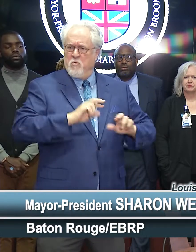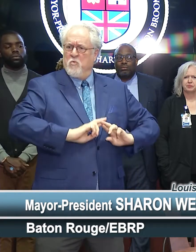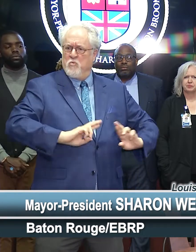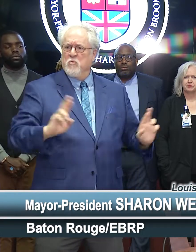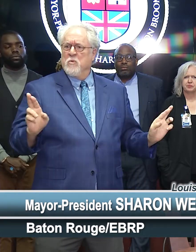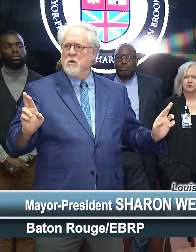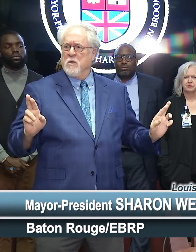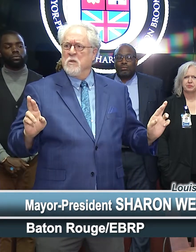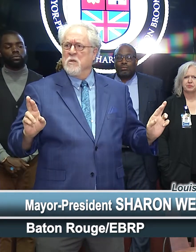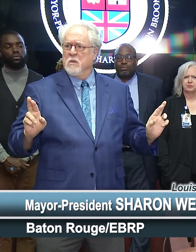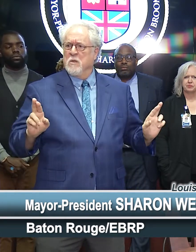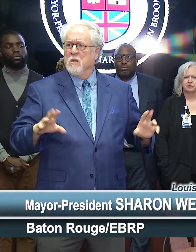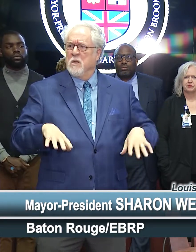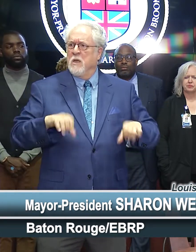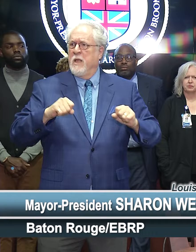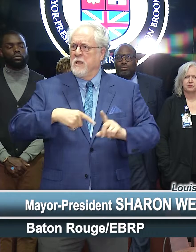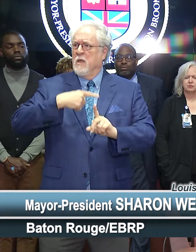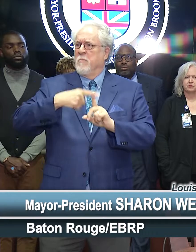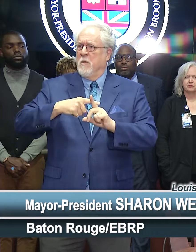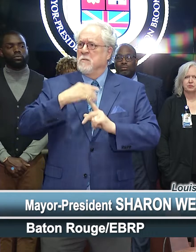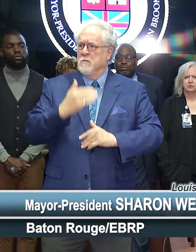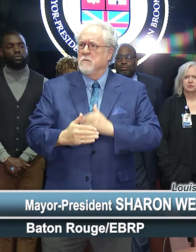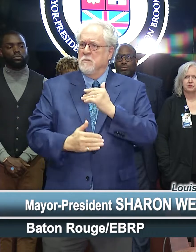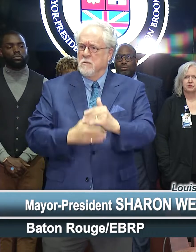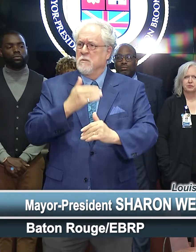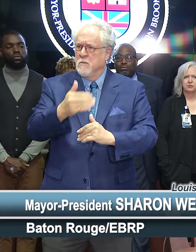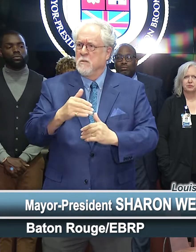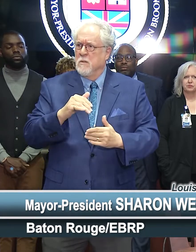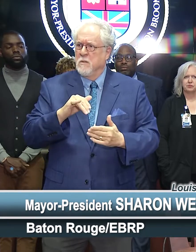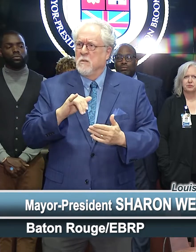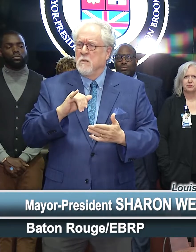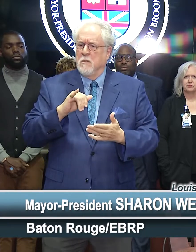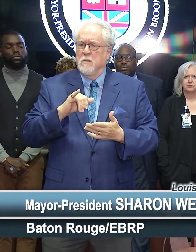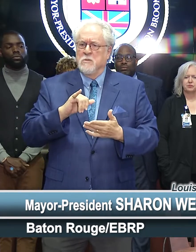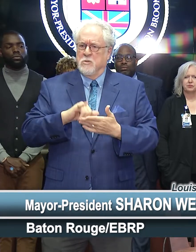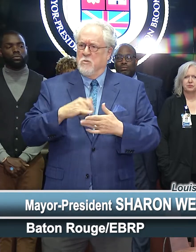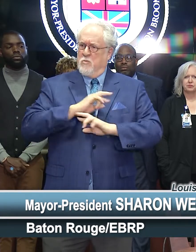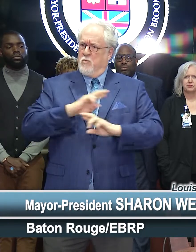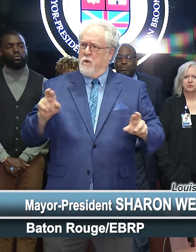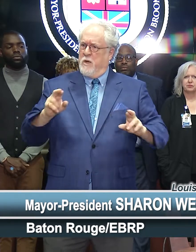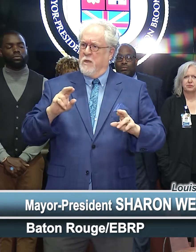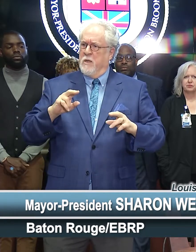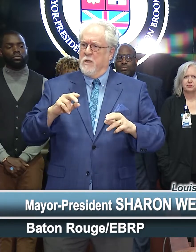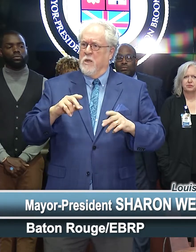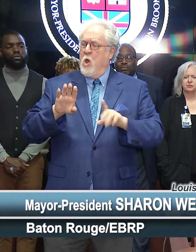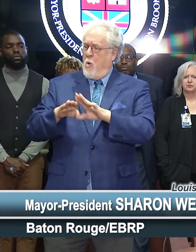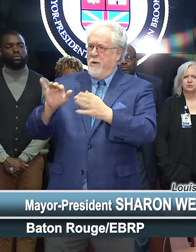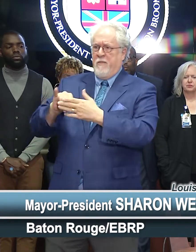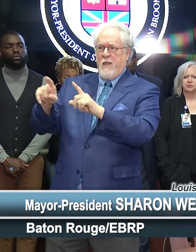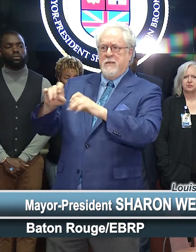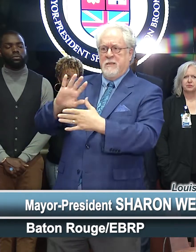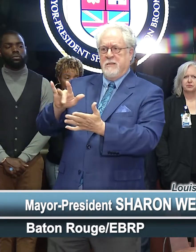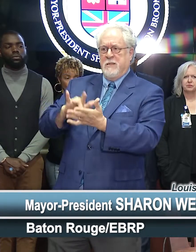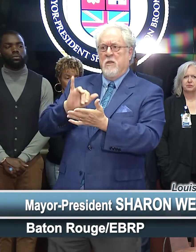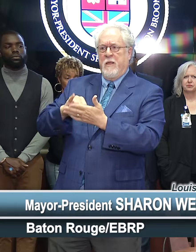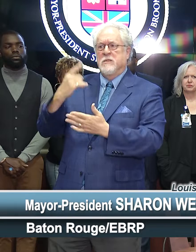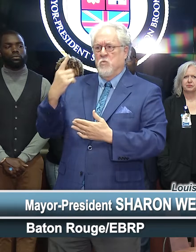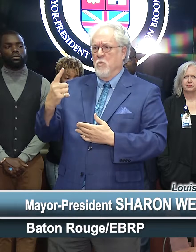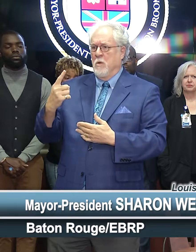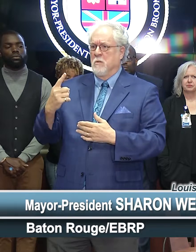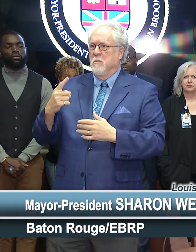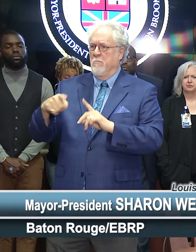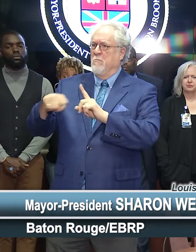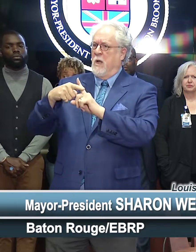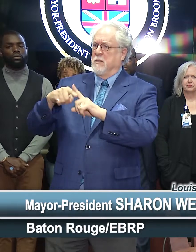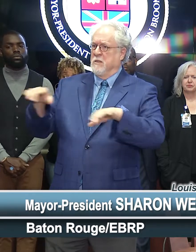already taking proactive steps that positions us, and this opening this testing center will be one of those,